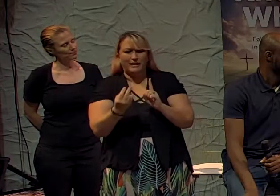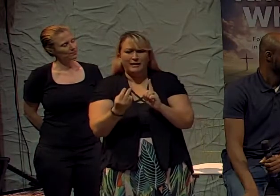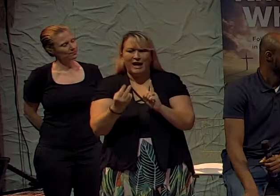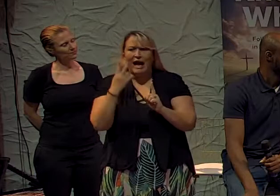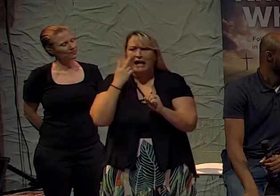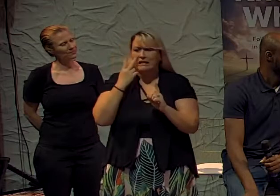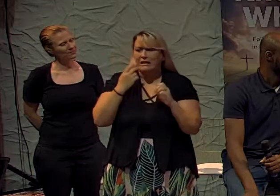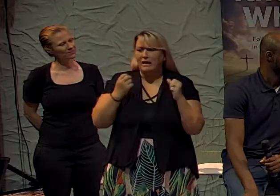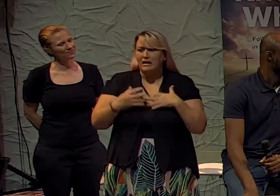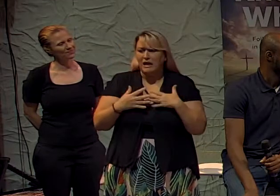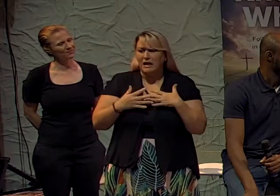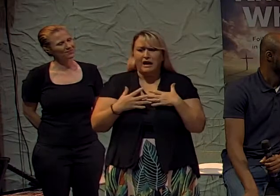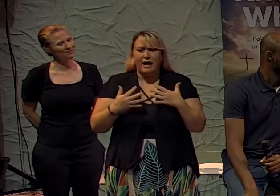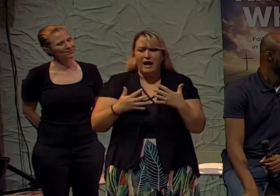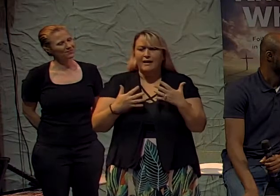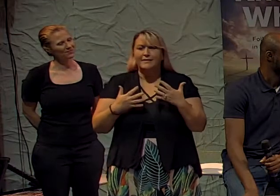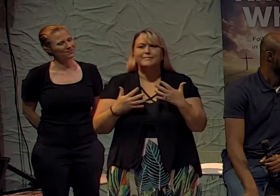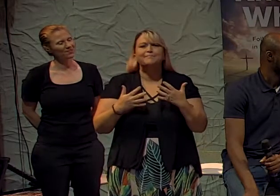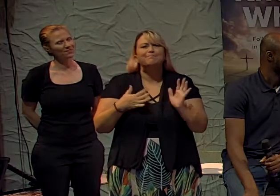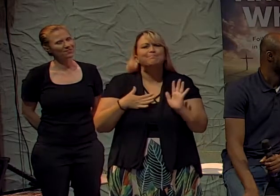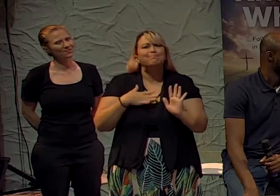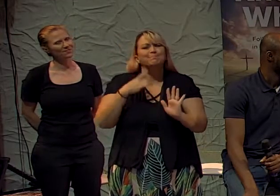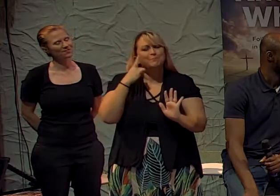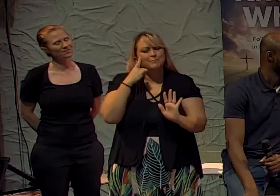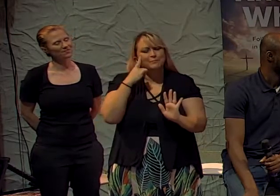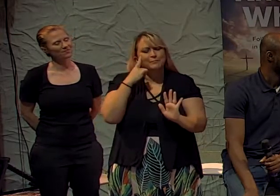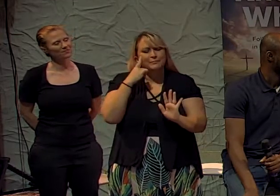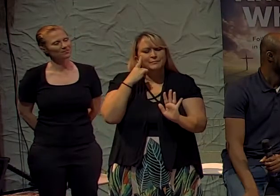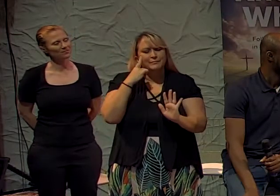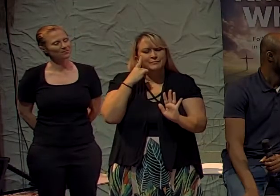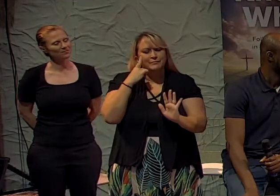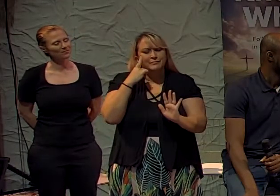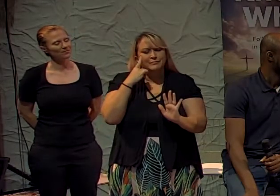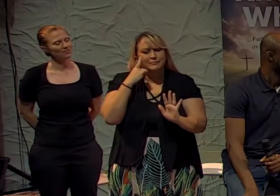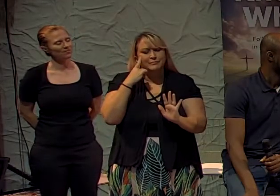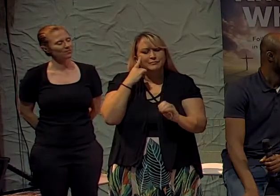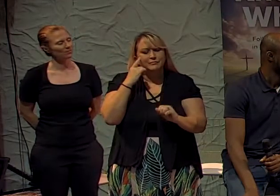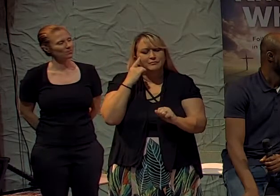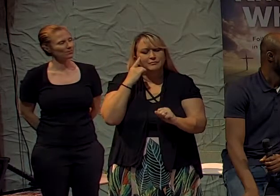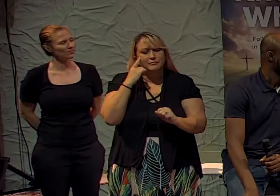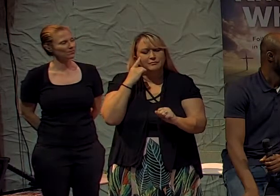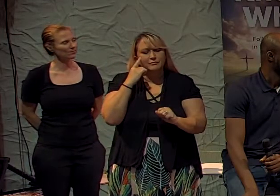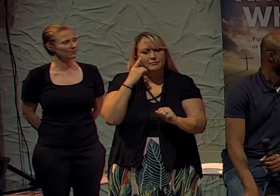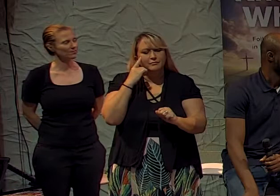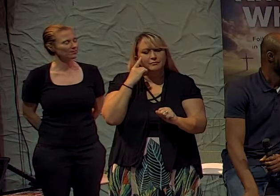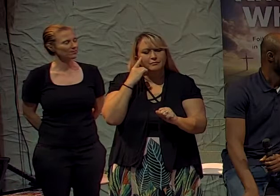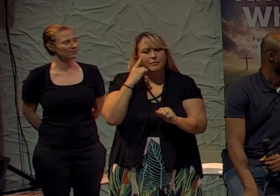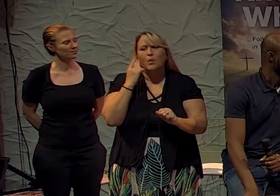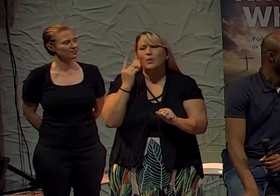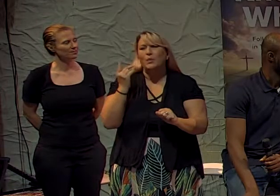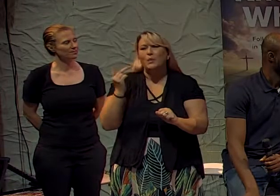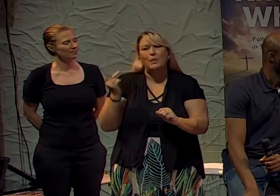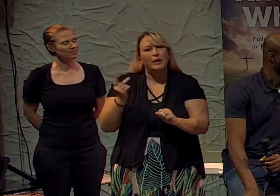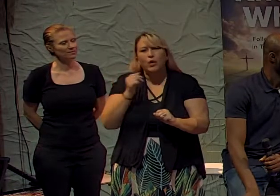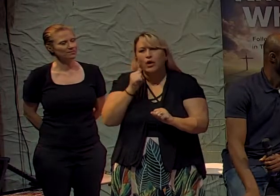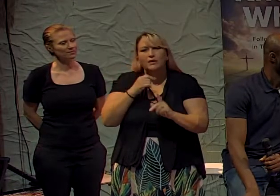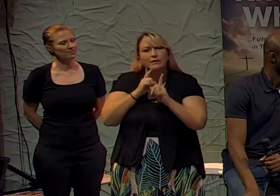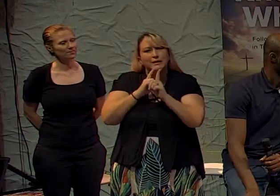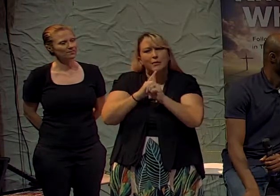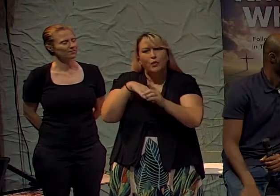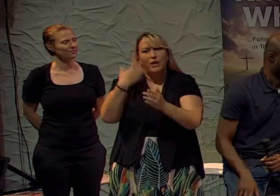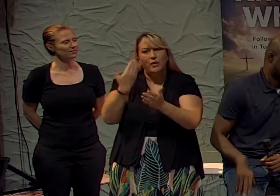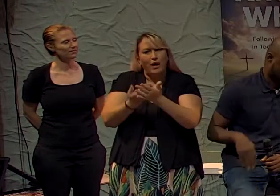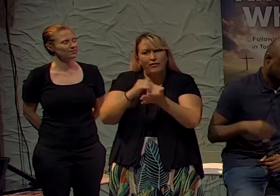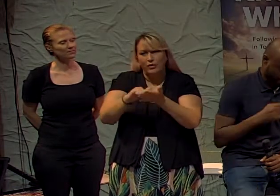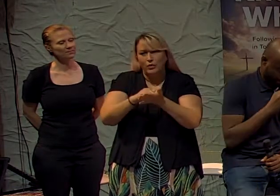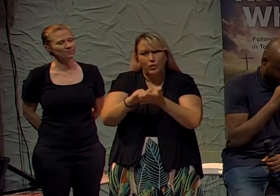scary, But I was thinking, we had, yes, we weren't disciples when we got to New York City